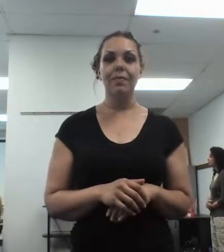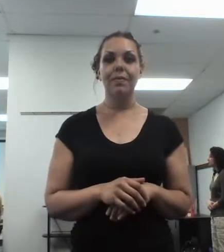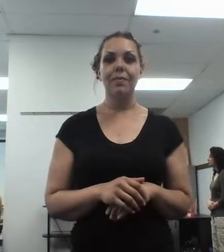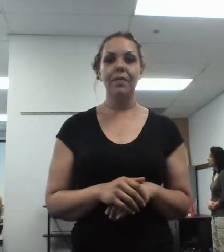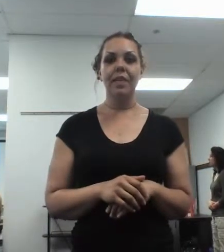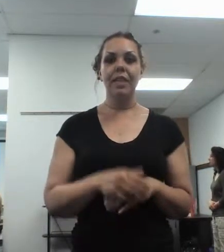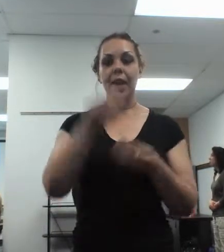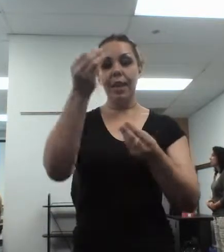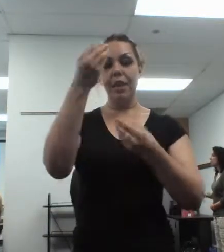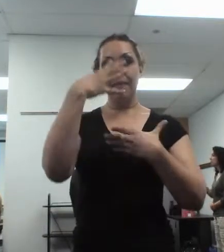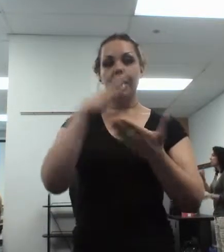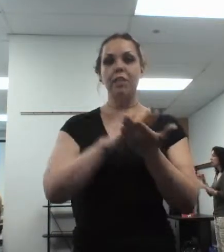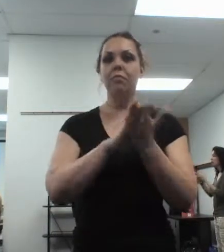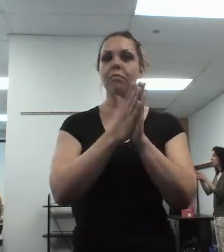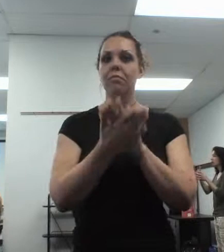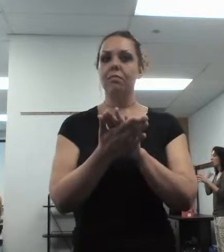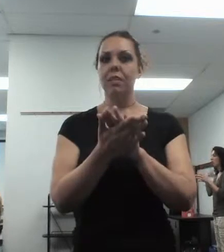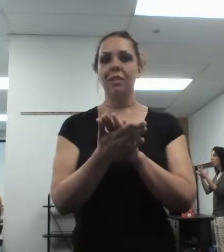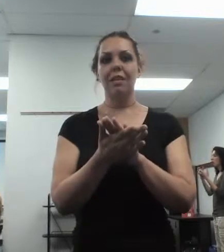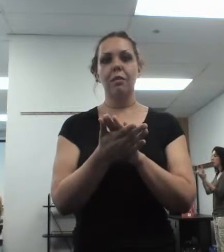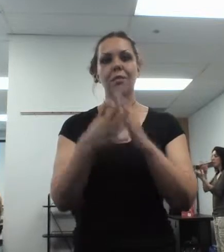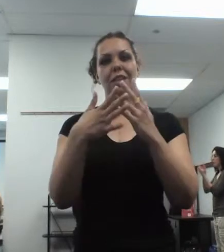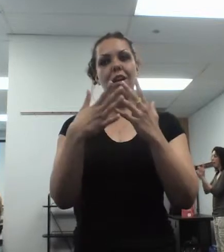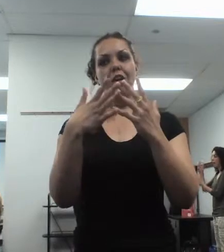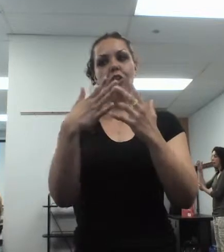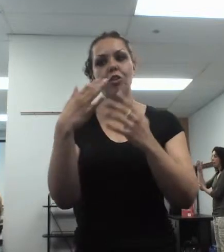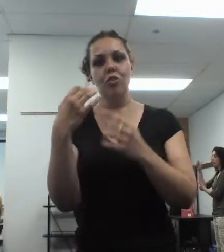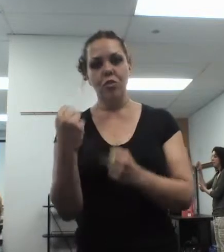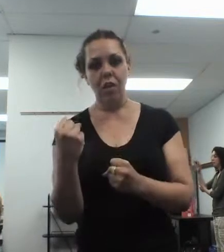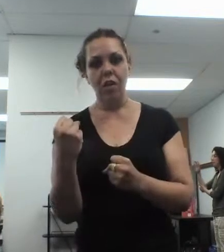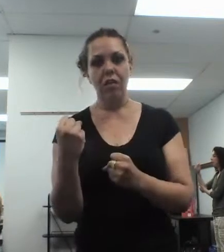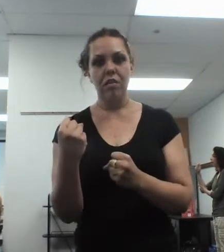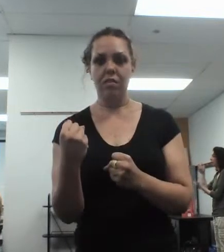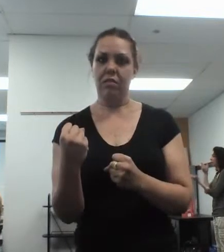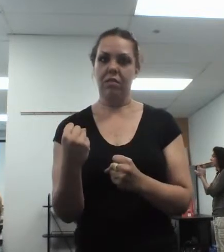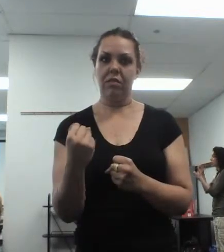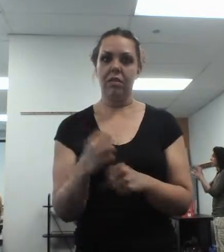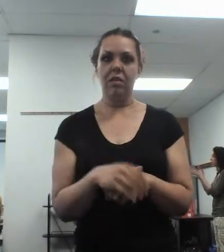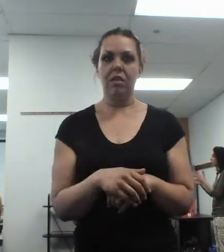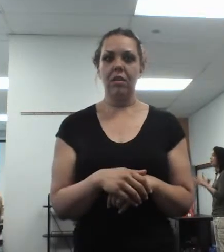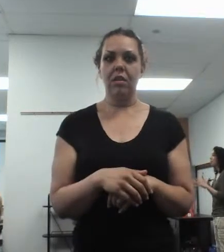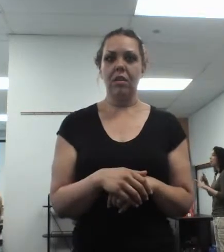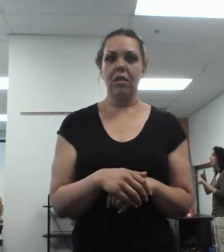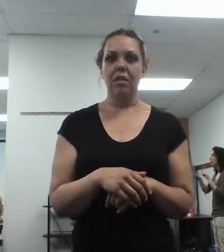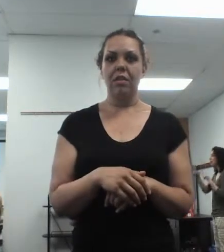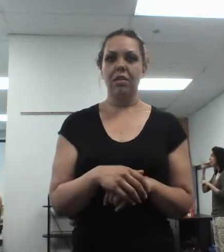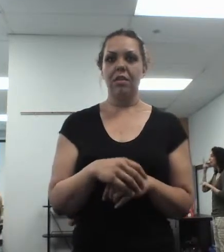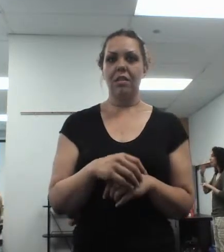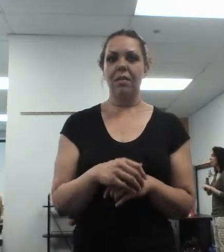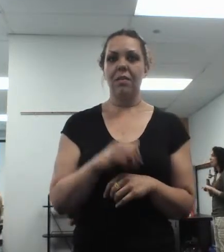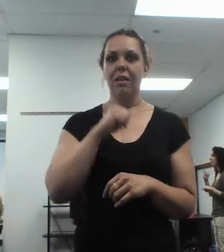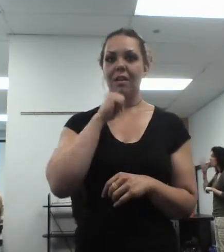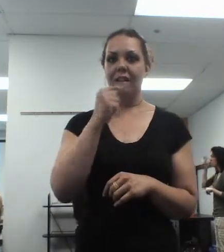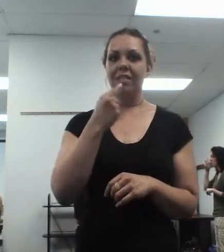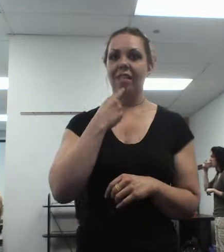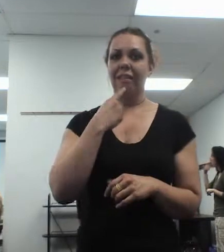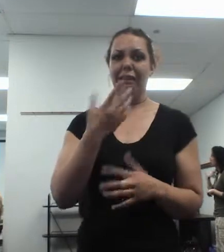match affect, not only if I'm saying, and my brother, he had a nervous breakdown, and the whole thing was